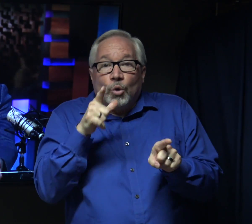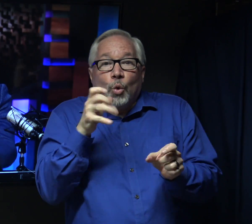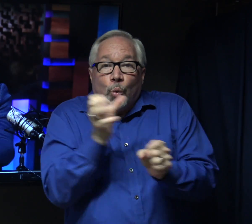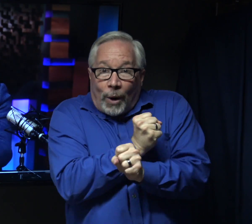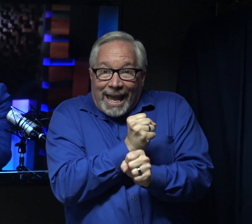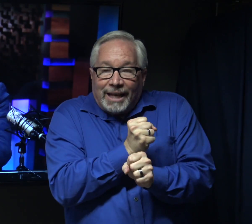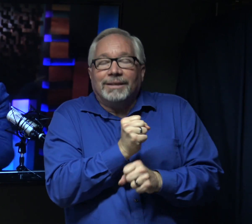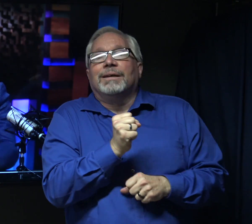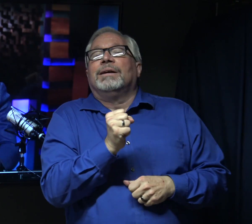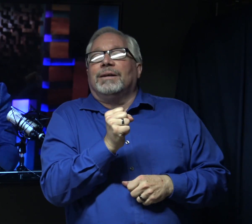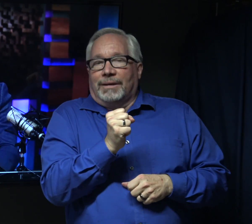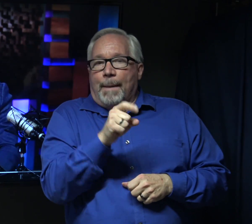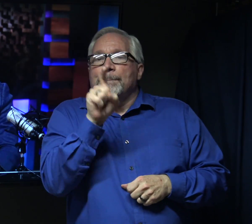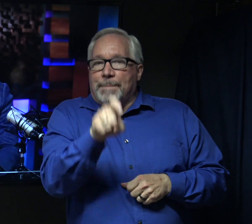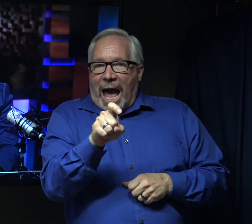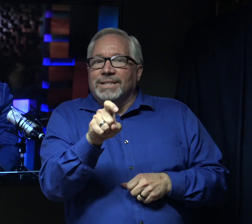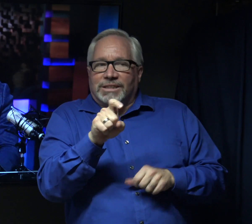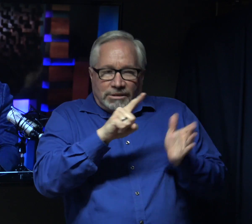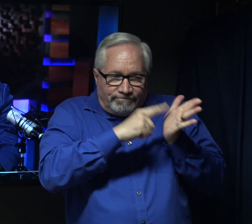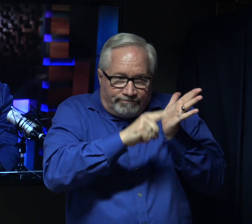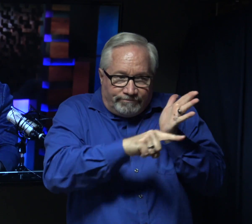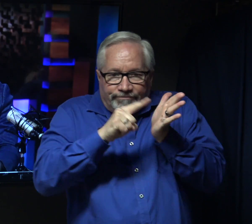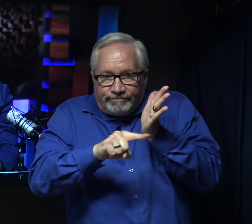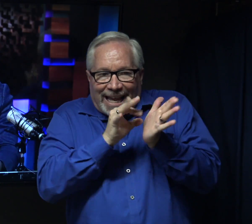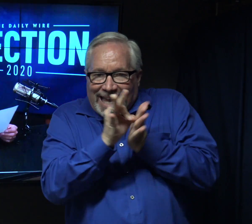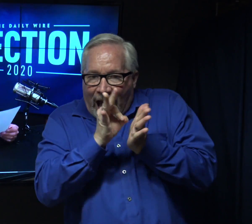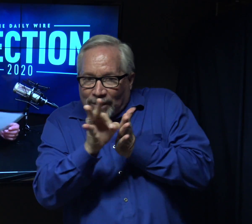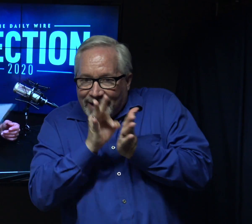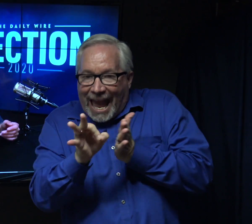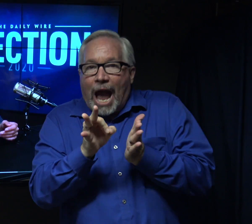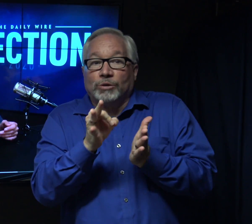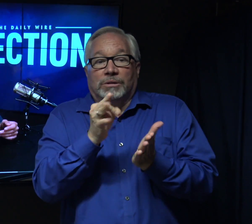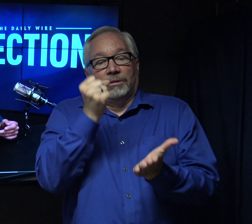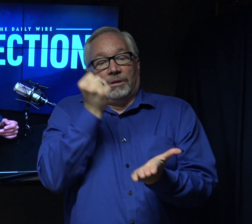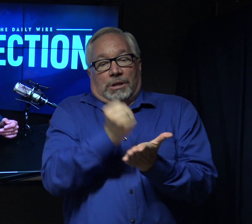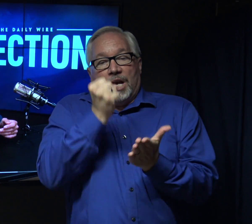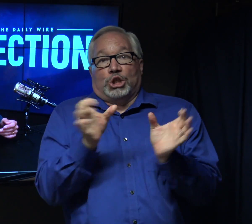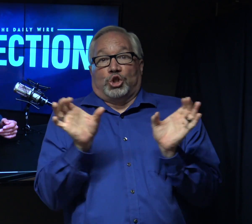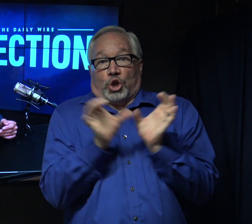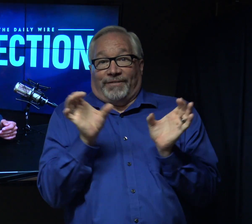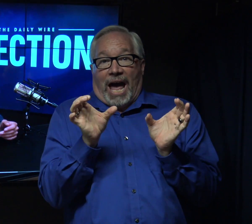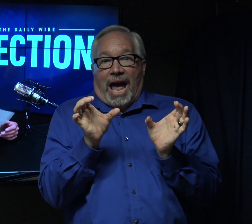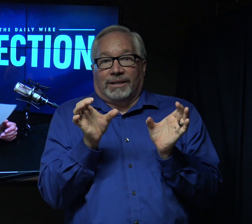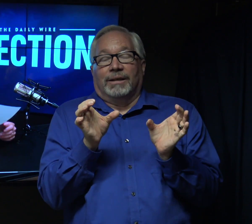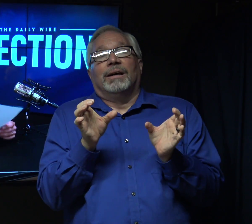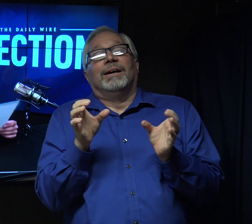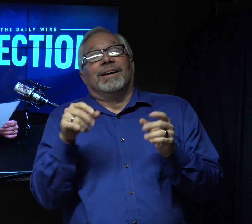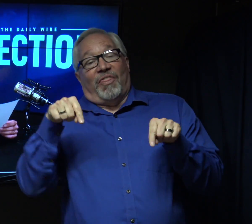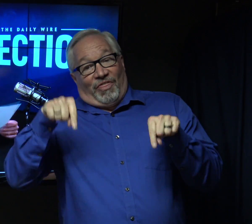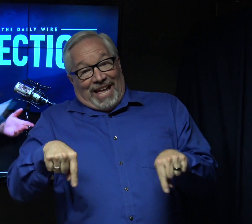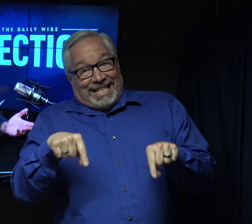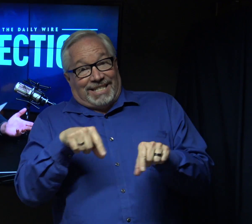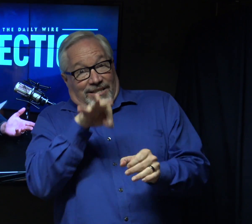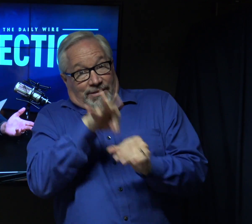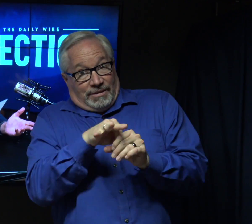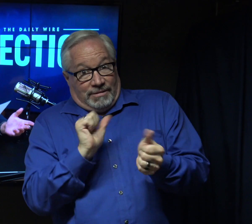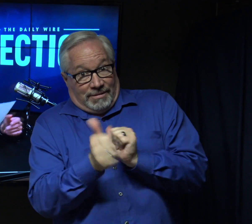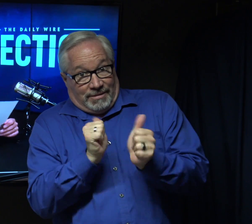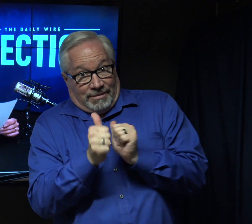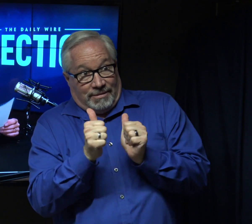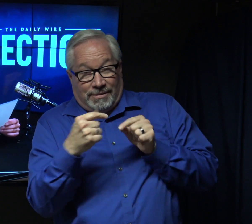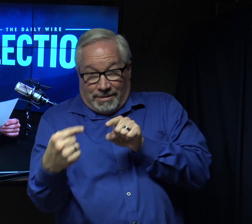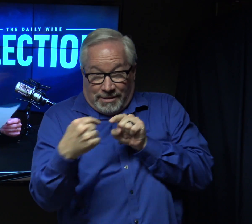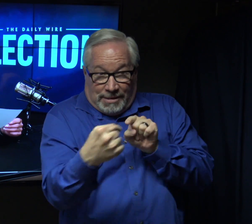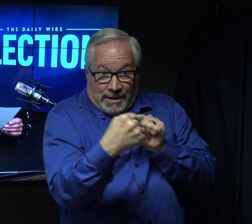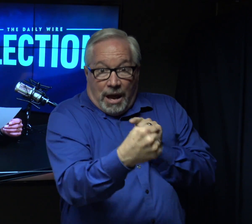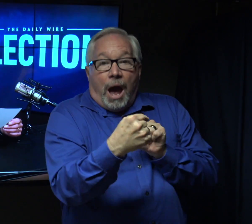to the courts, and of course the Trump campaign has not conceded. So we have a statement here from President Trump. This statement probably won't be read